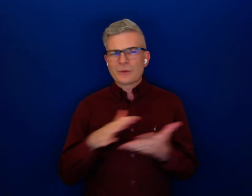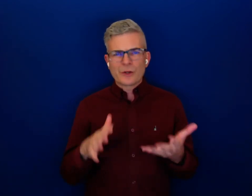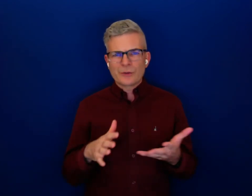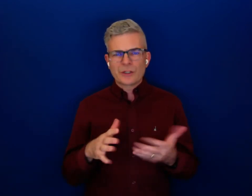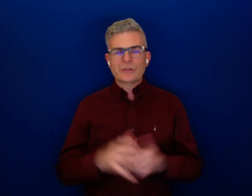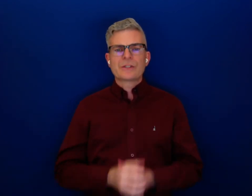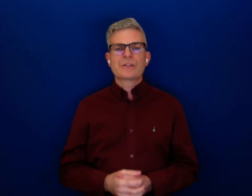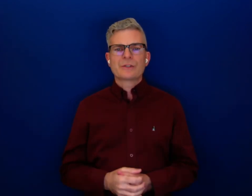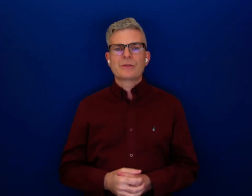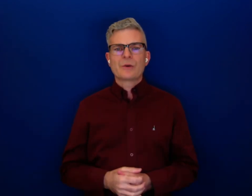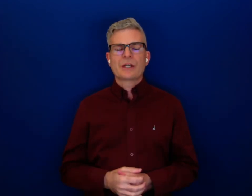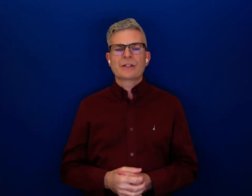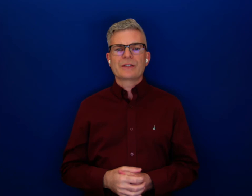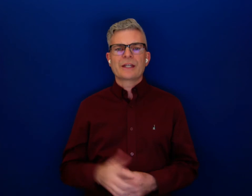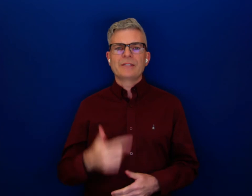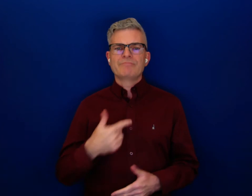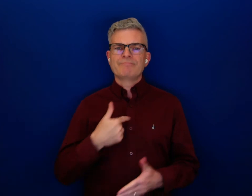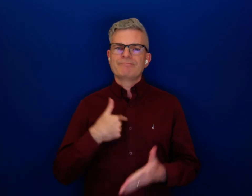you closest to? So I could say,